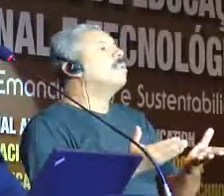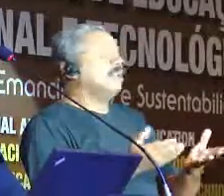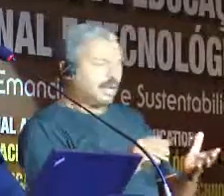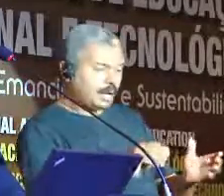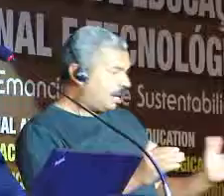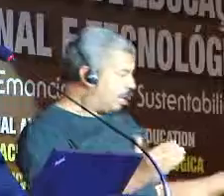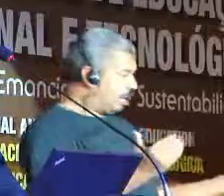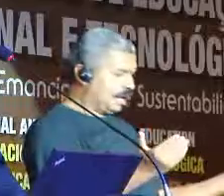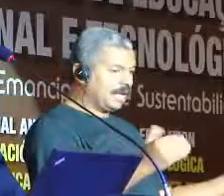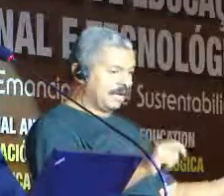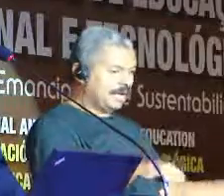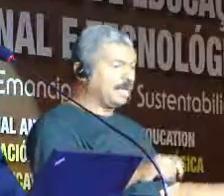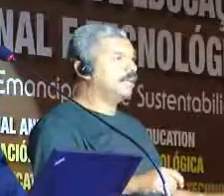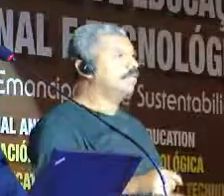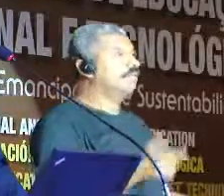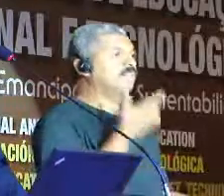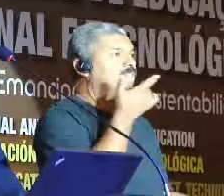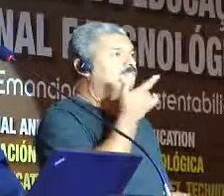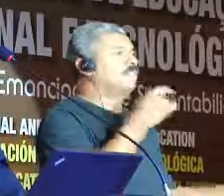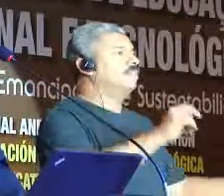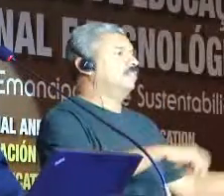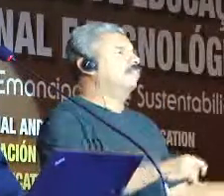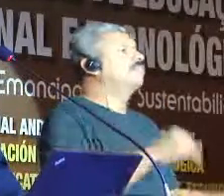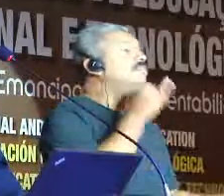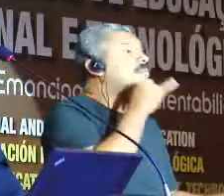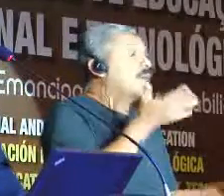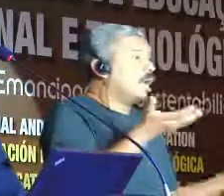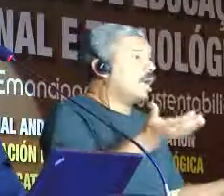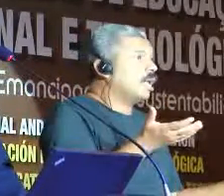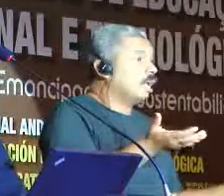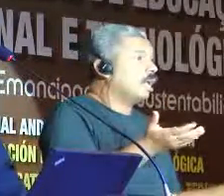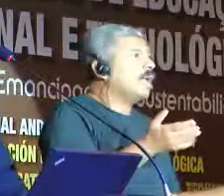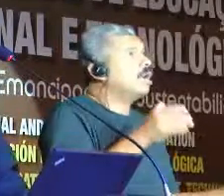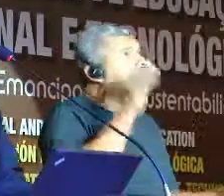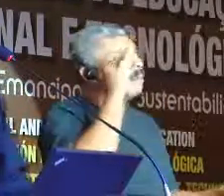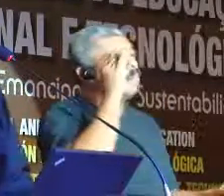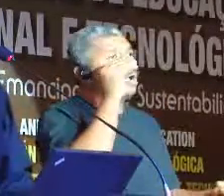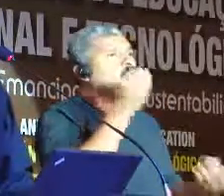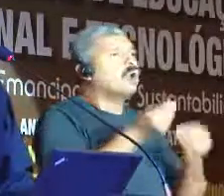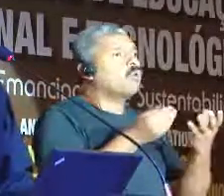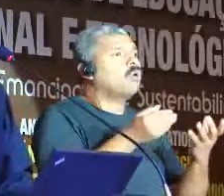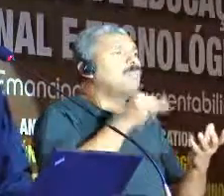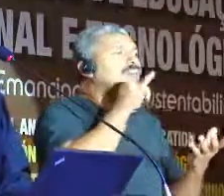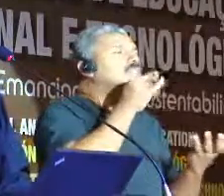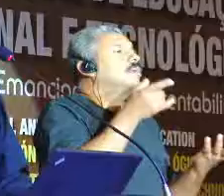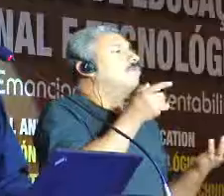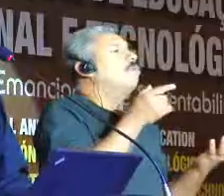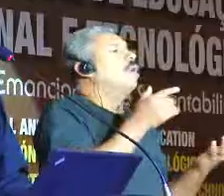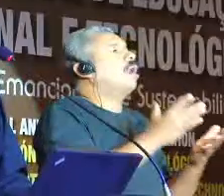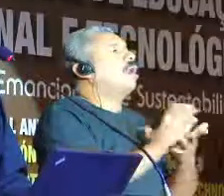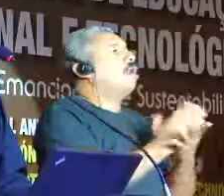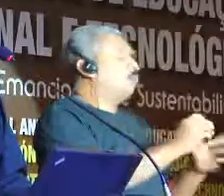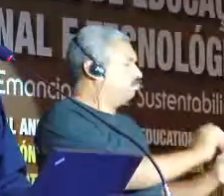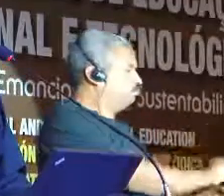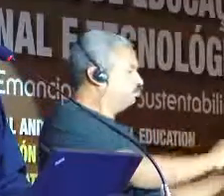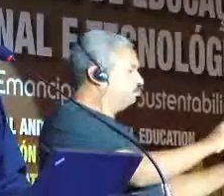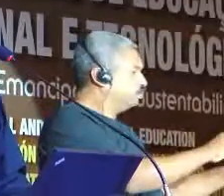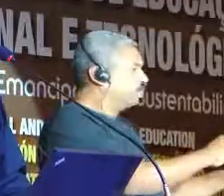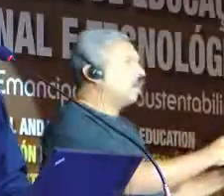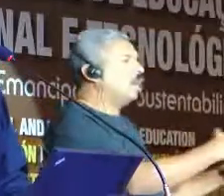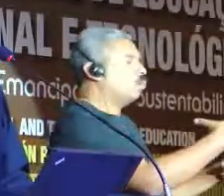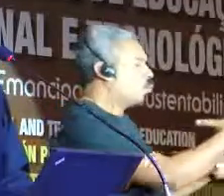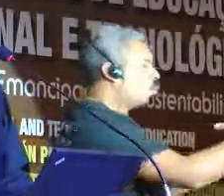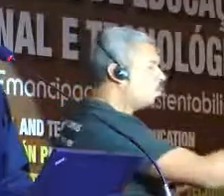If you're interested in computer security, there are at least 2 different security models that are used in